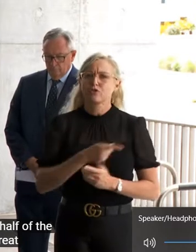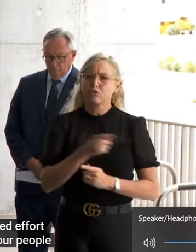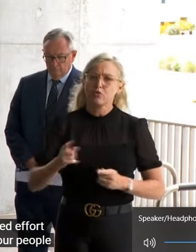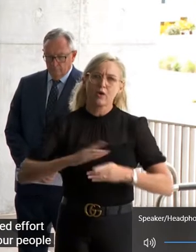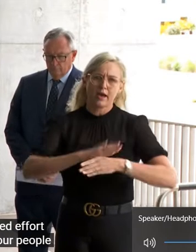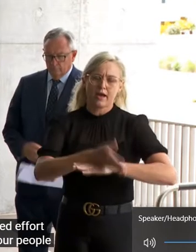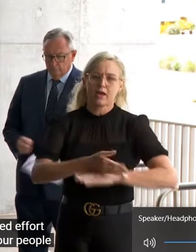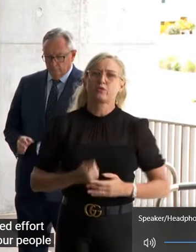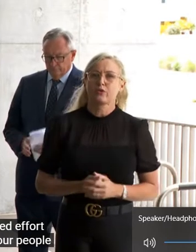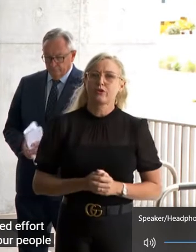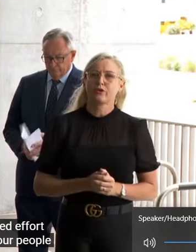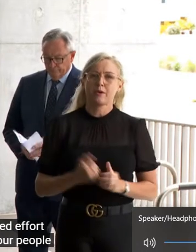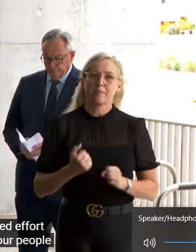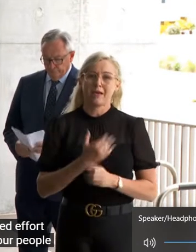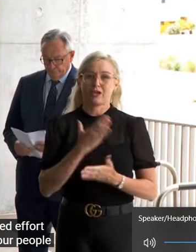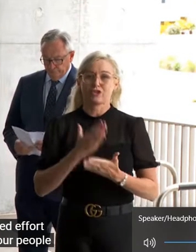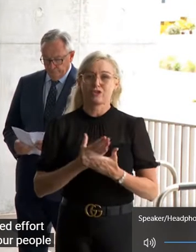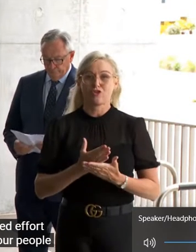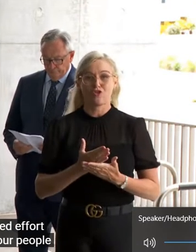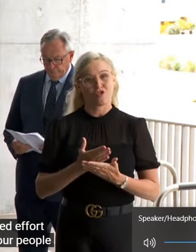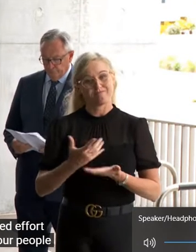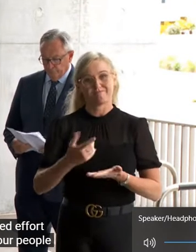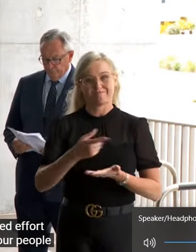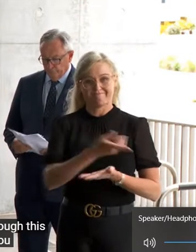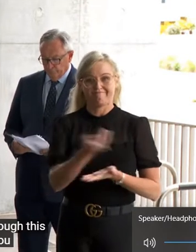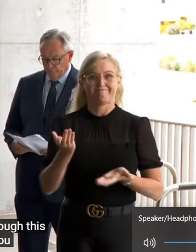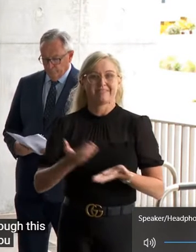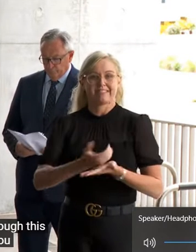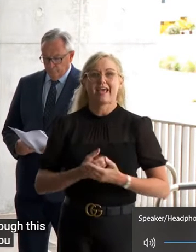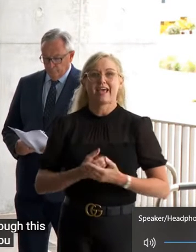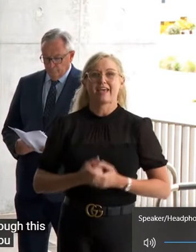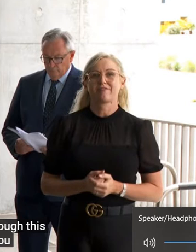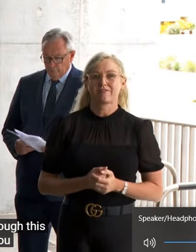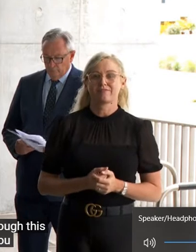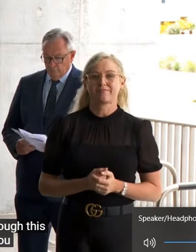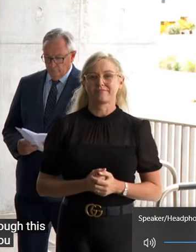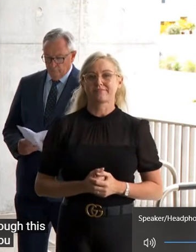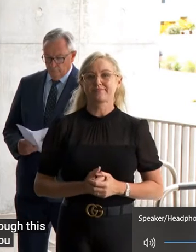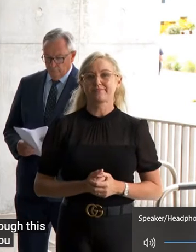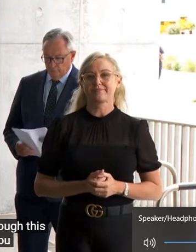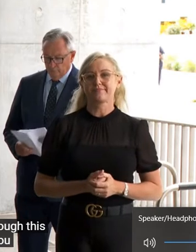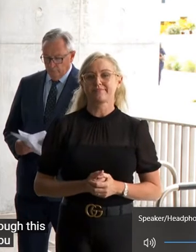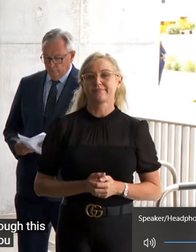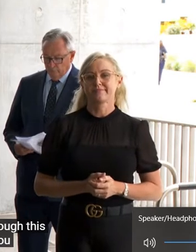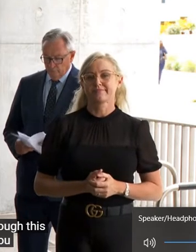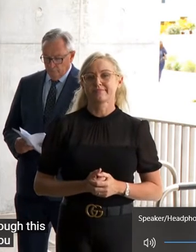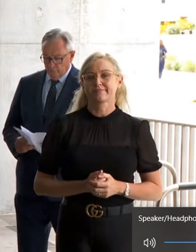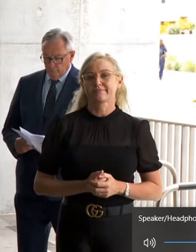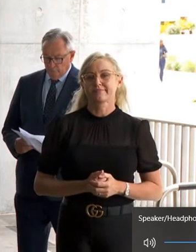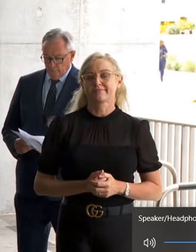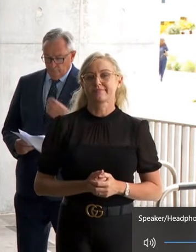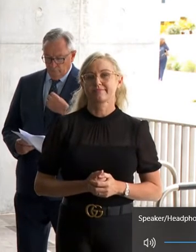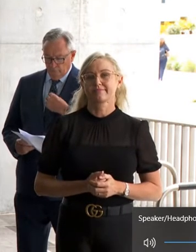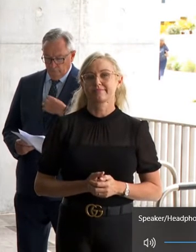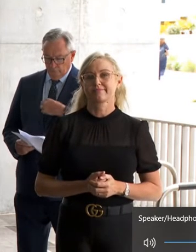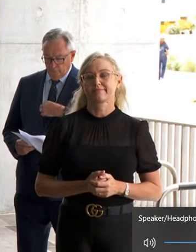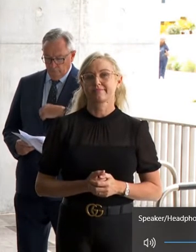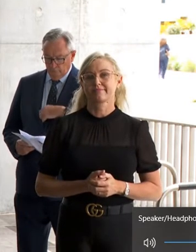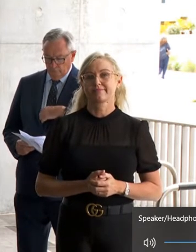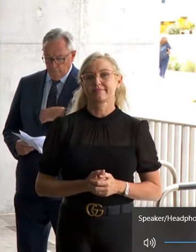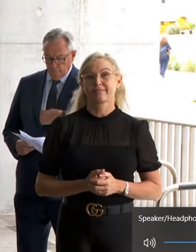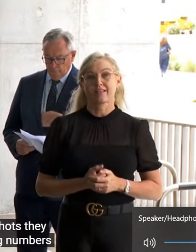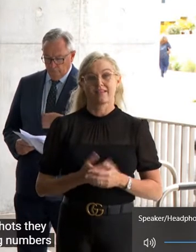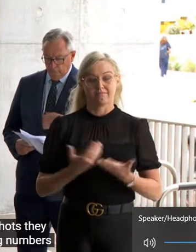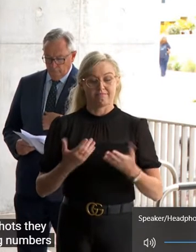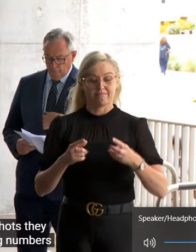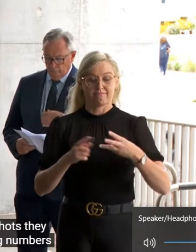make in keeping our people safe as we move through this pandemic. If you look at the booster